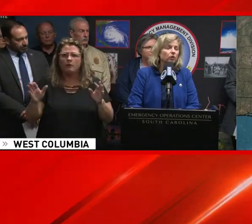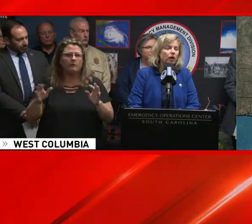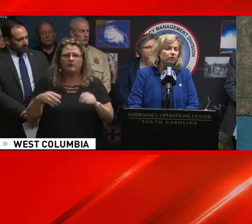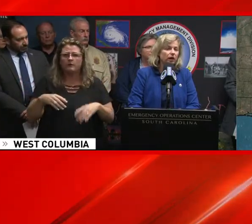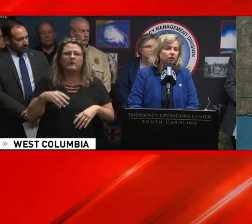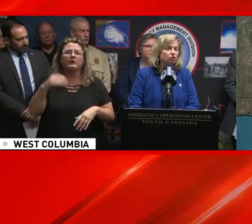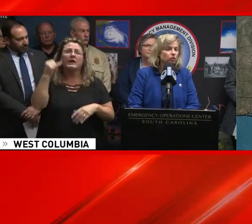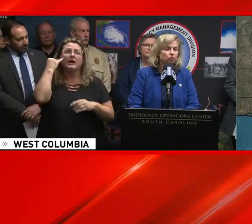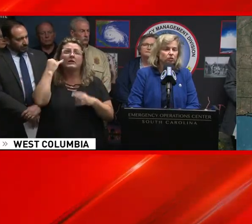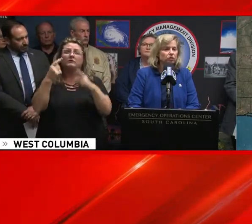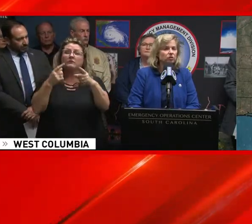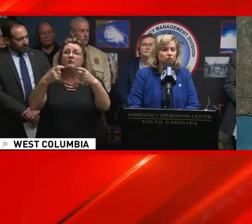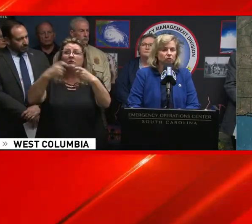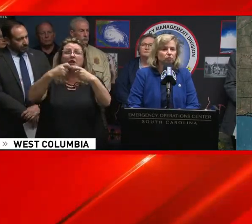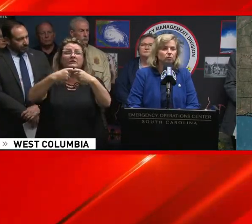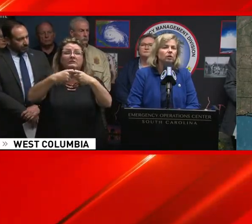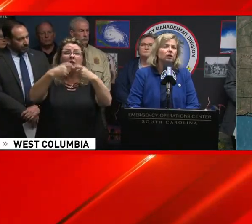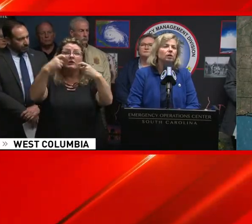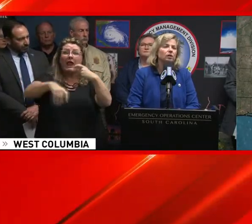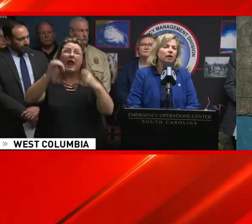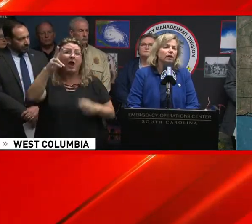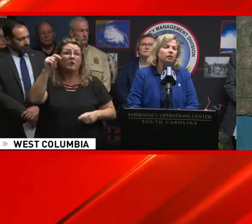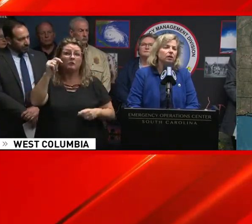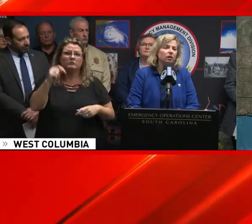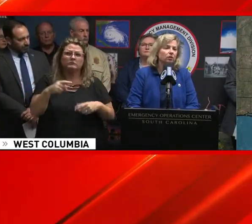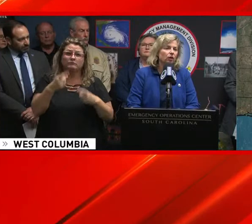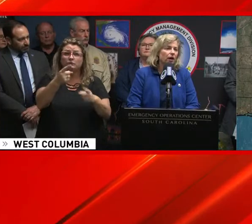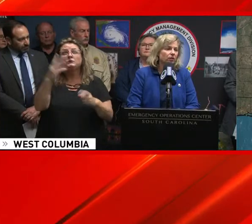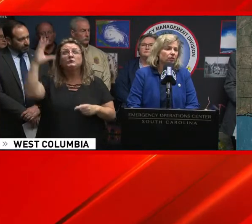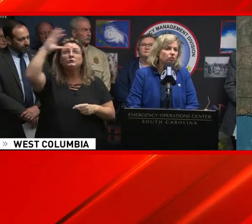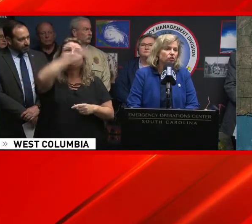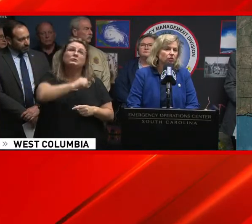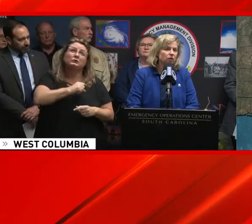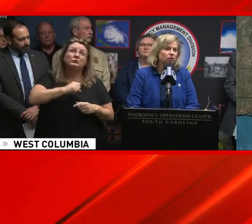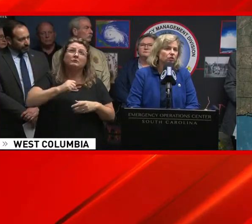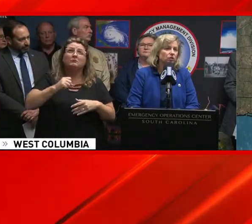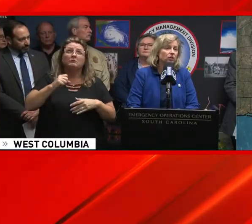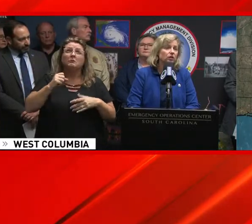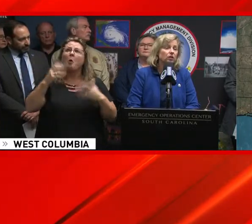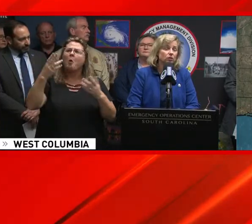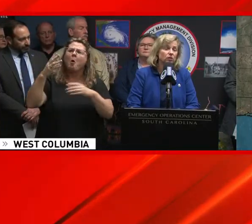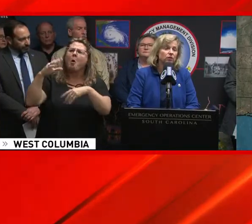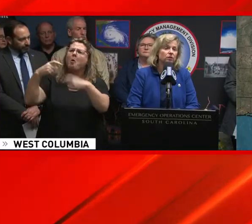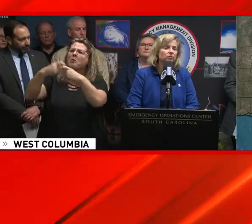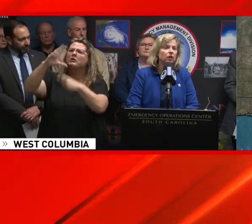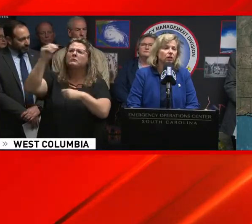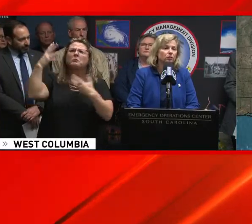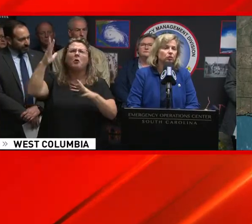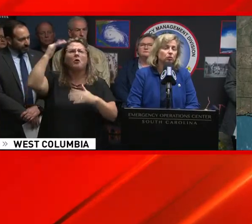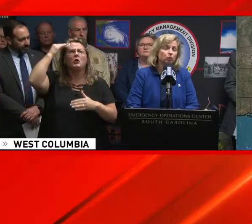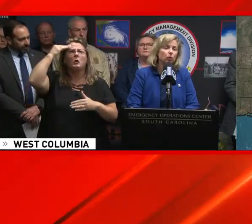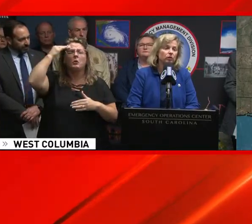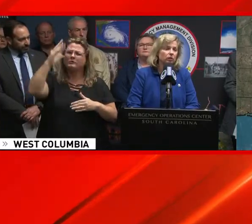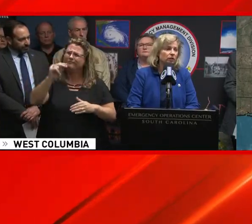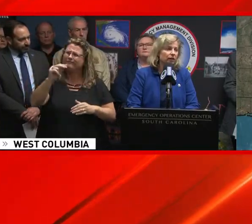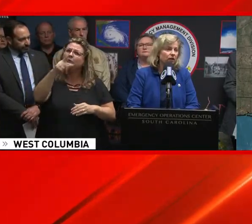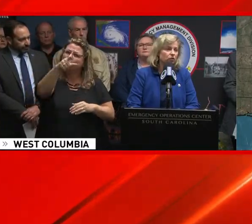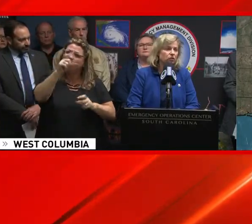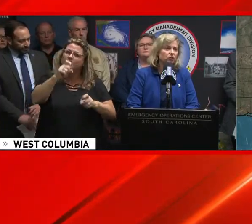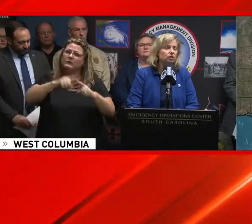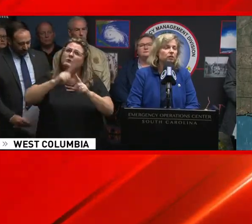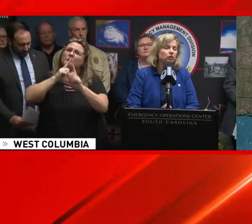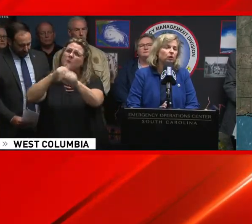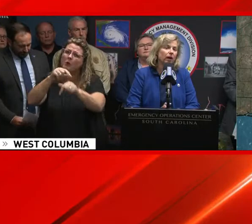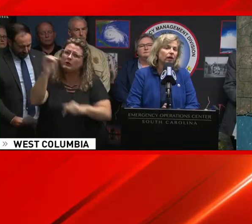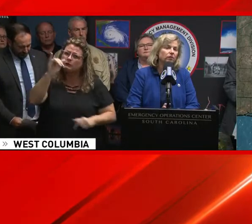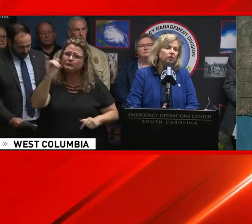well, if you have an outage, don't just assume that your outage, the utility knows of it. Do report any